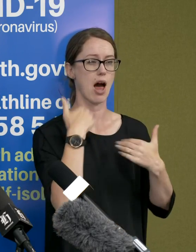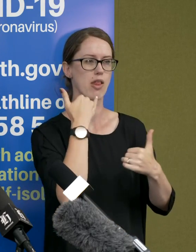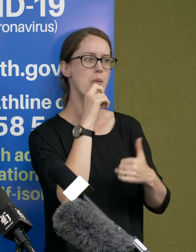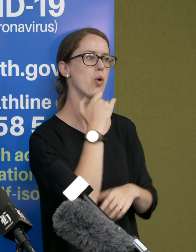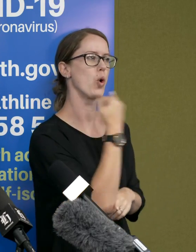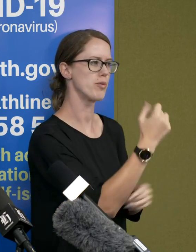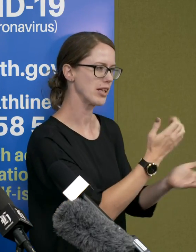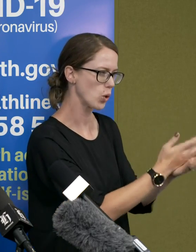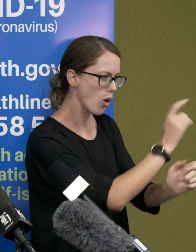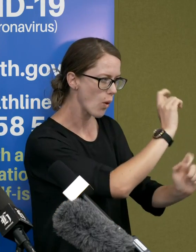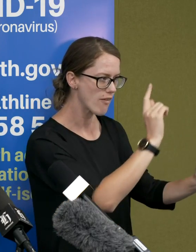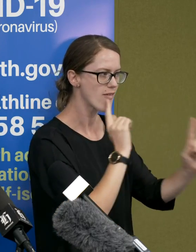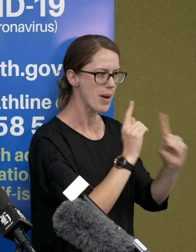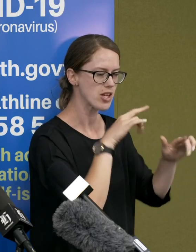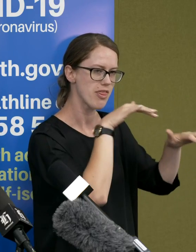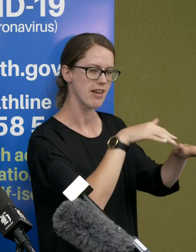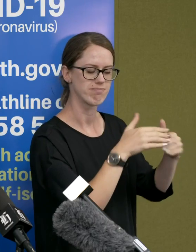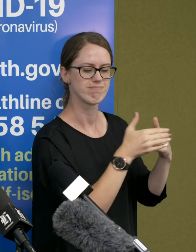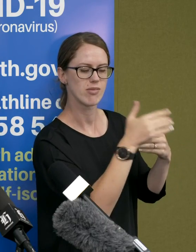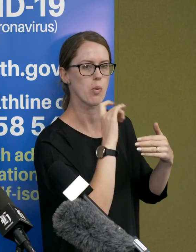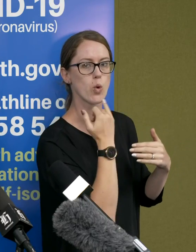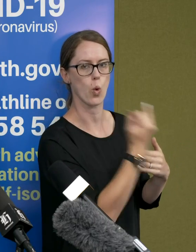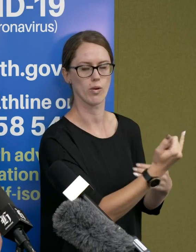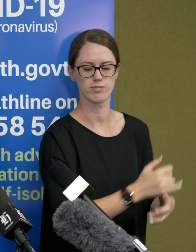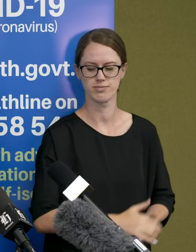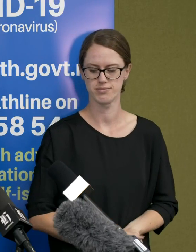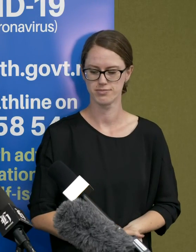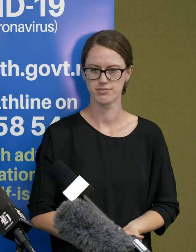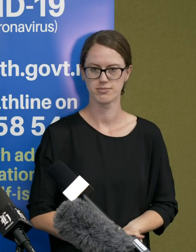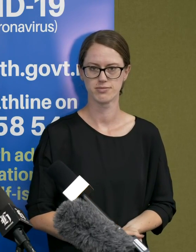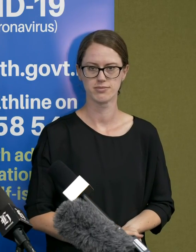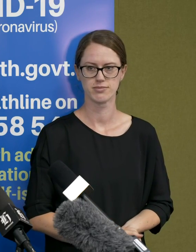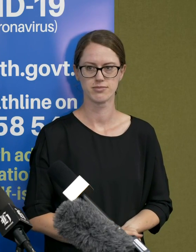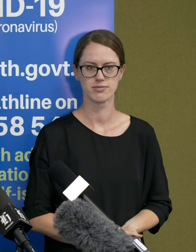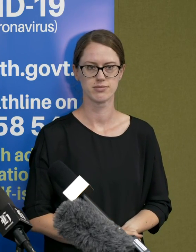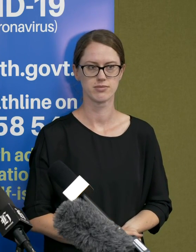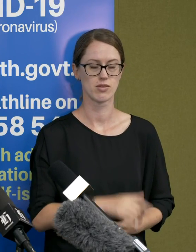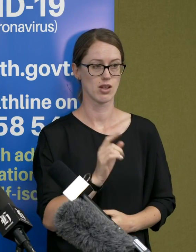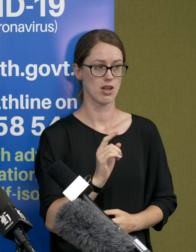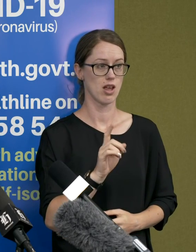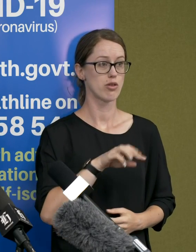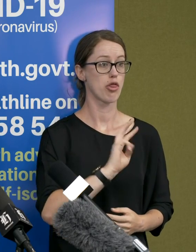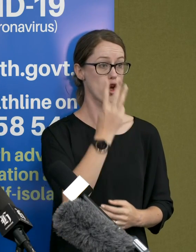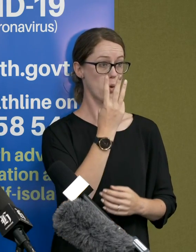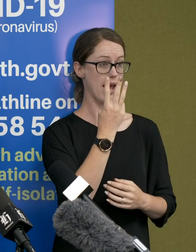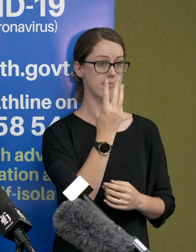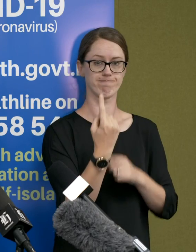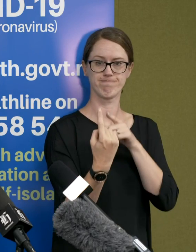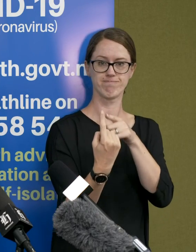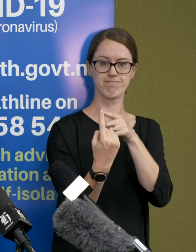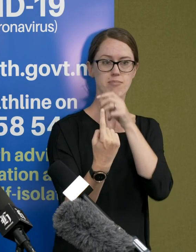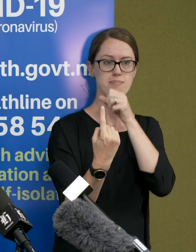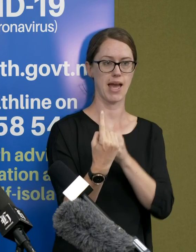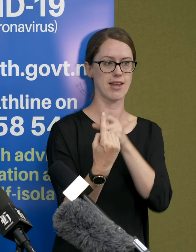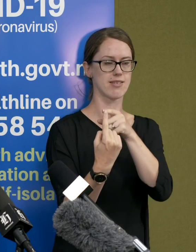to check that you are aware of that information at some point. So the third case I'm talking about today